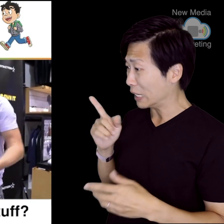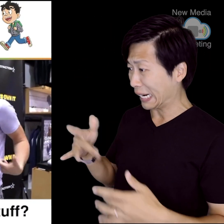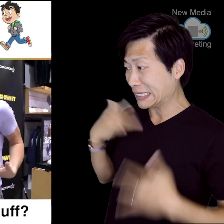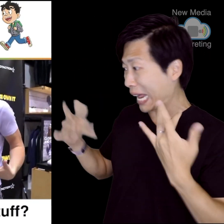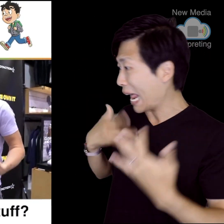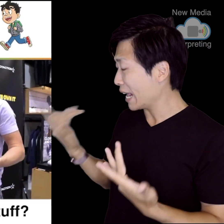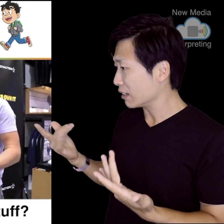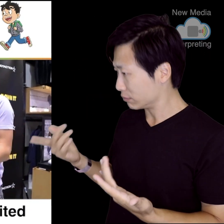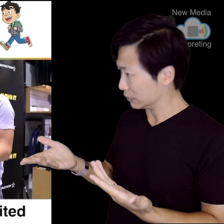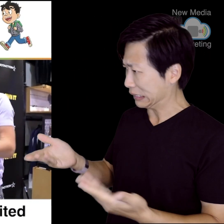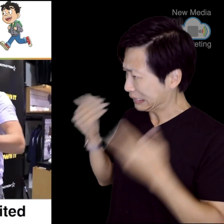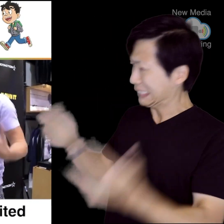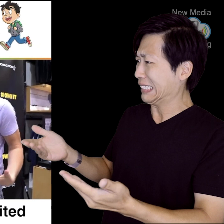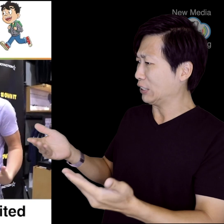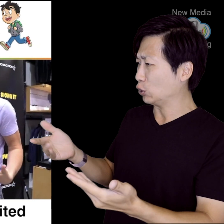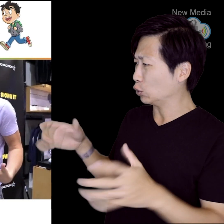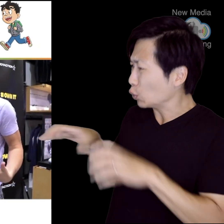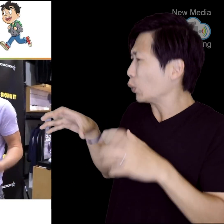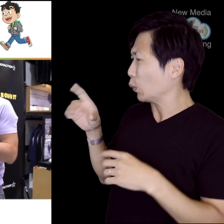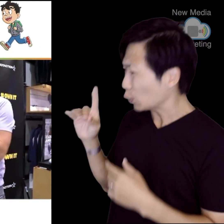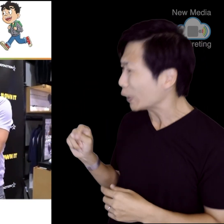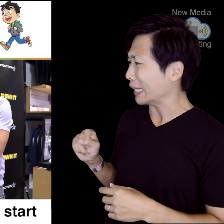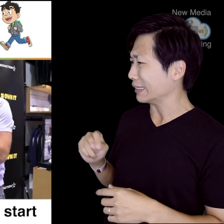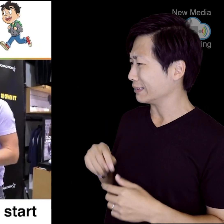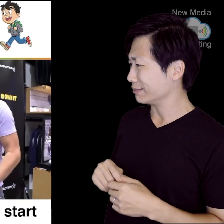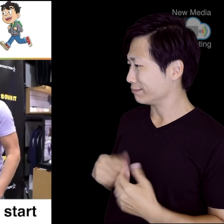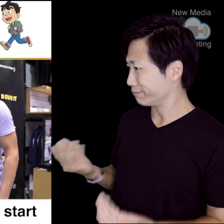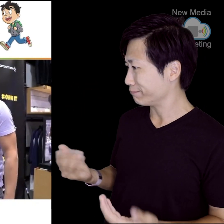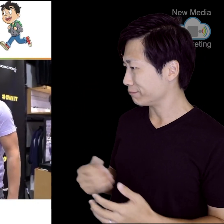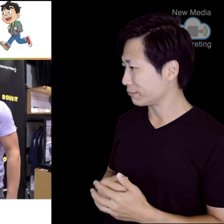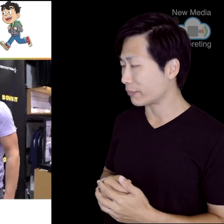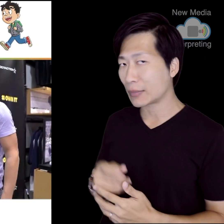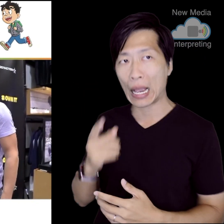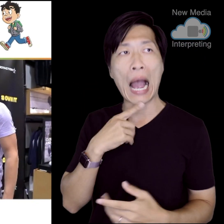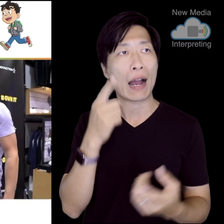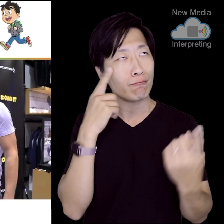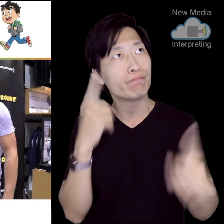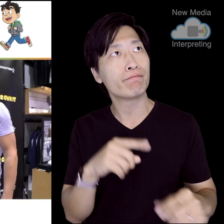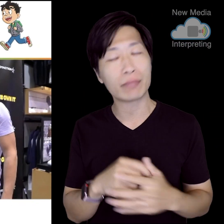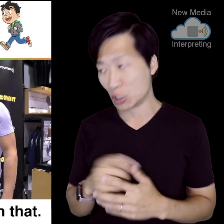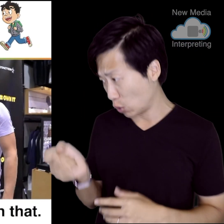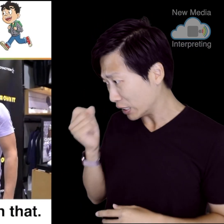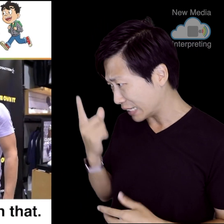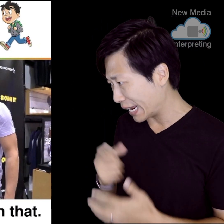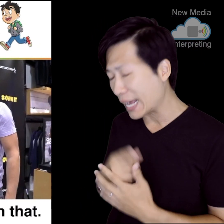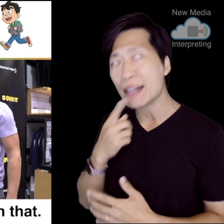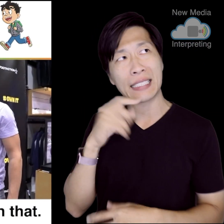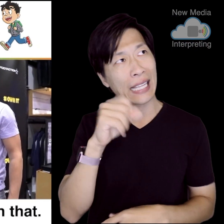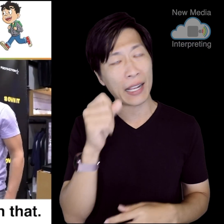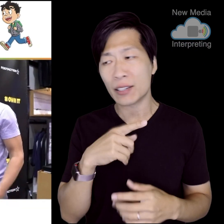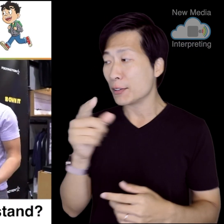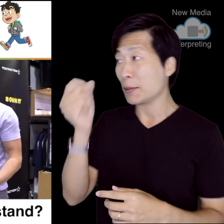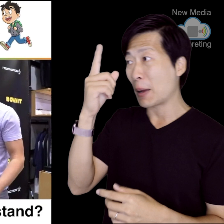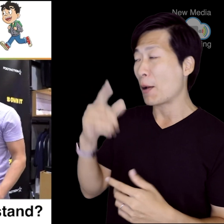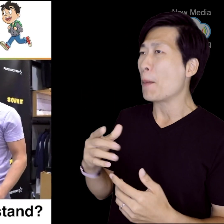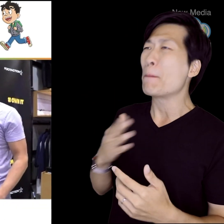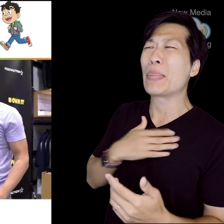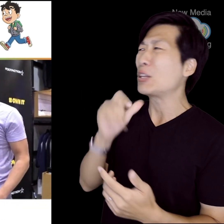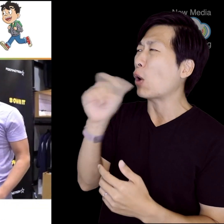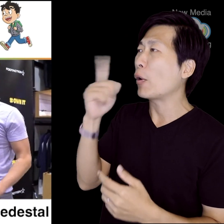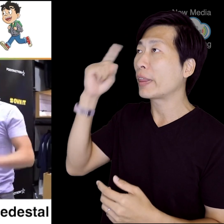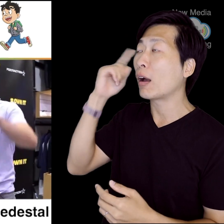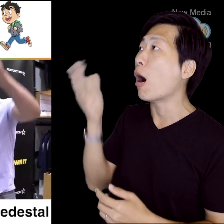a business? Do you want to sell stuff? Do you, like, do you get excited about that? Well, then you need to start doing it, man. Yes, I completely agree. Do you